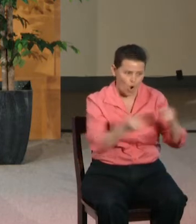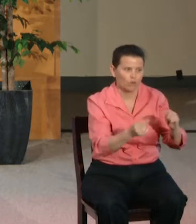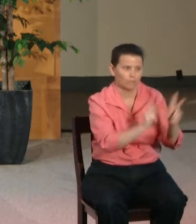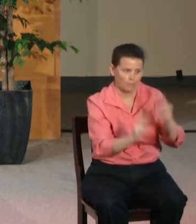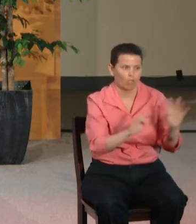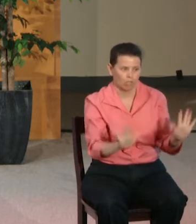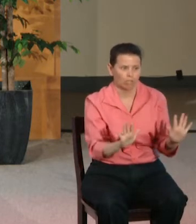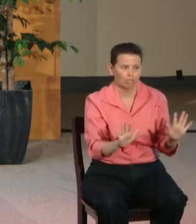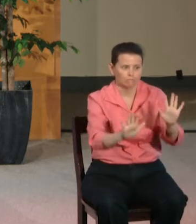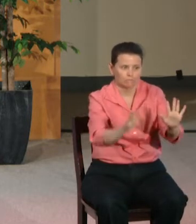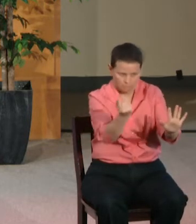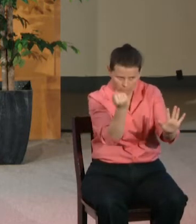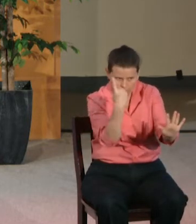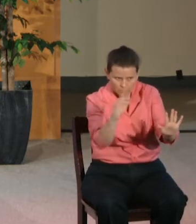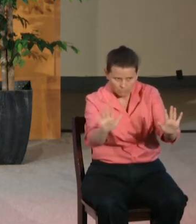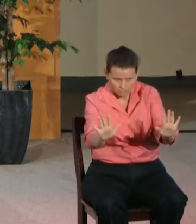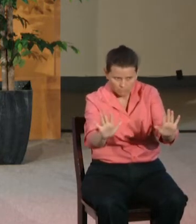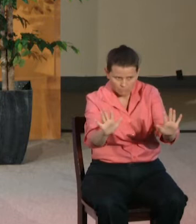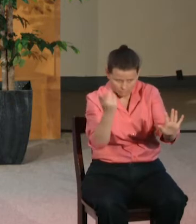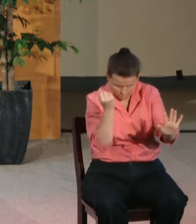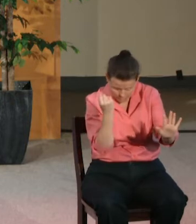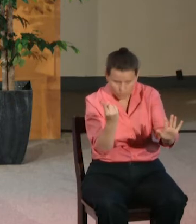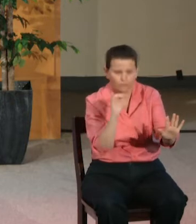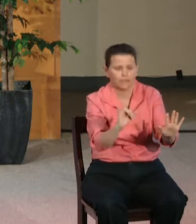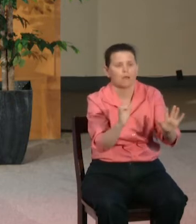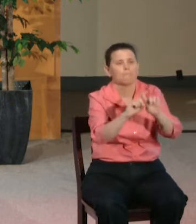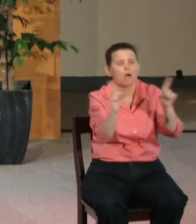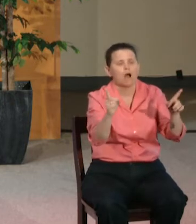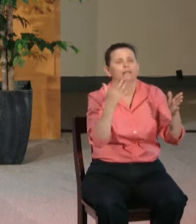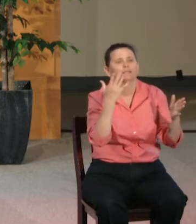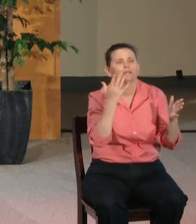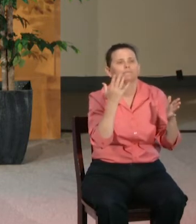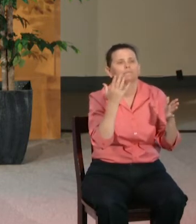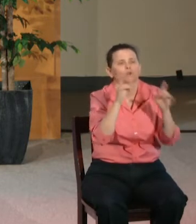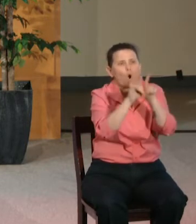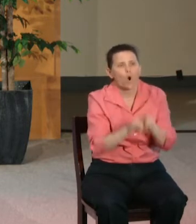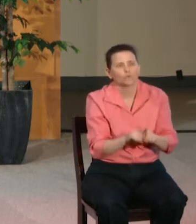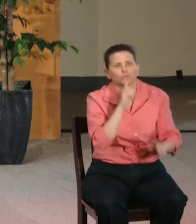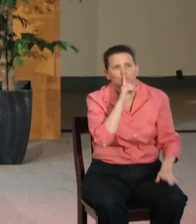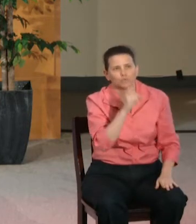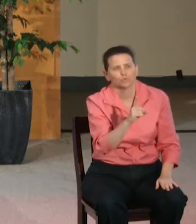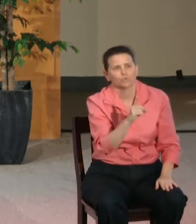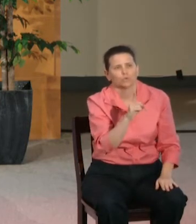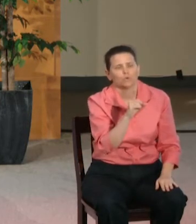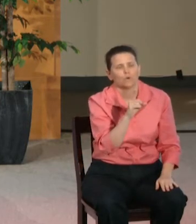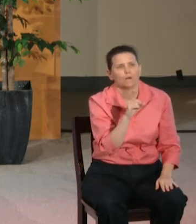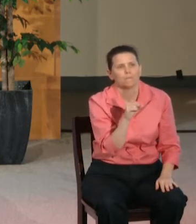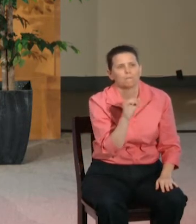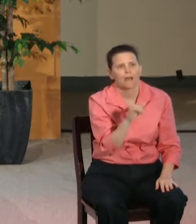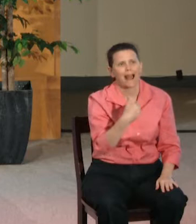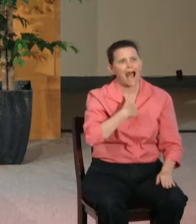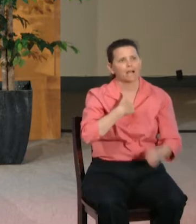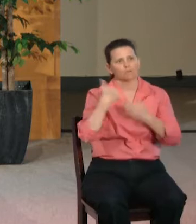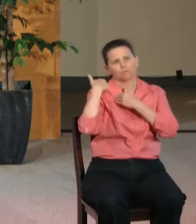certainly are. And what's also true is that it's incumbent upon me to do my own healing, to do